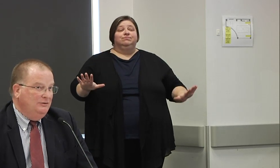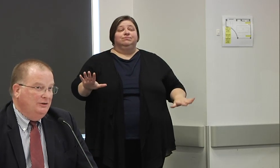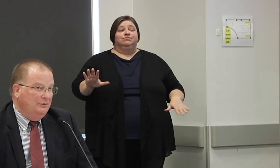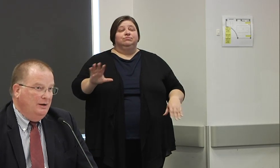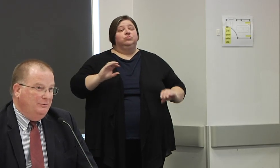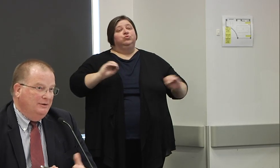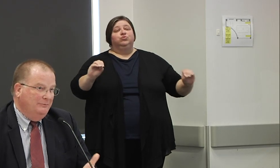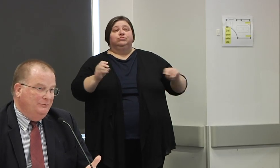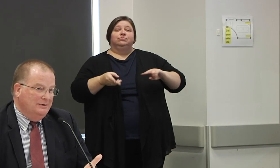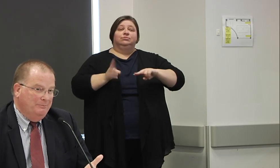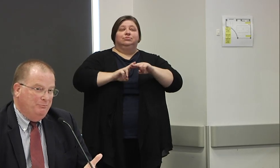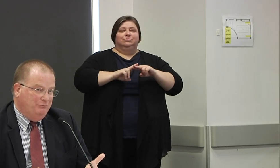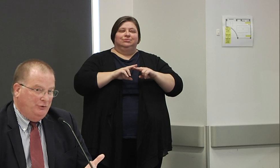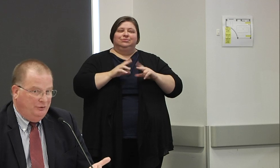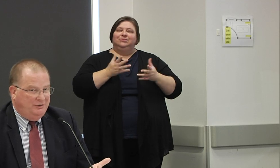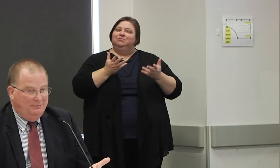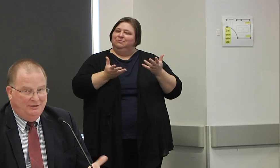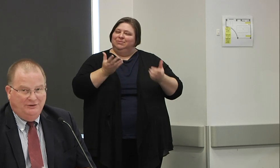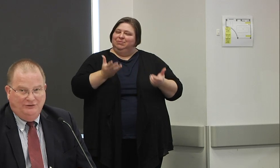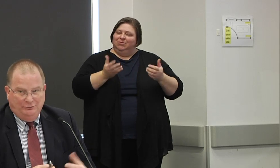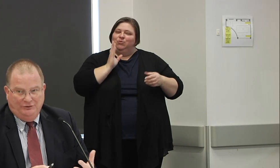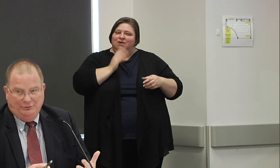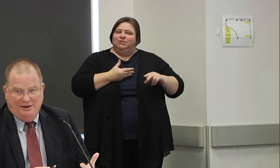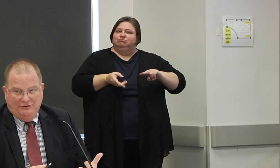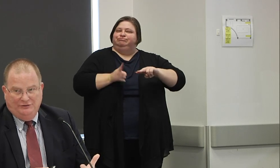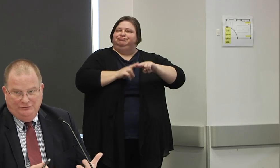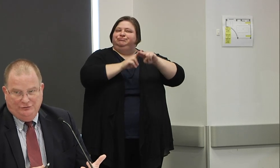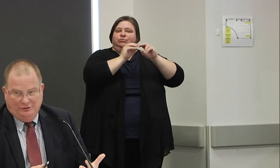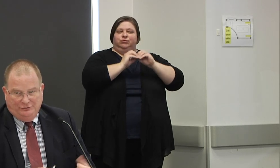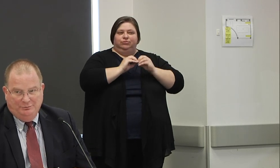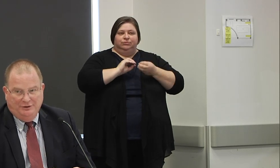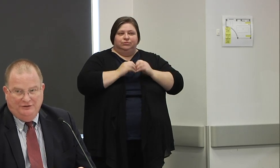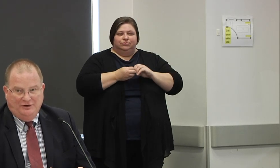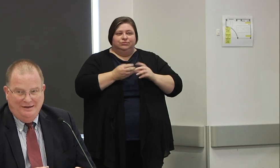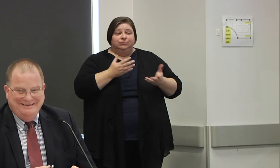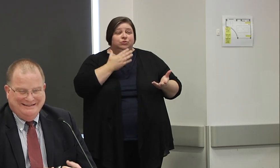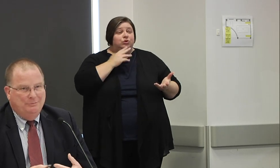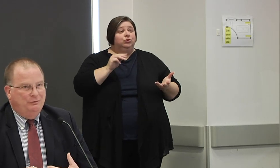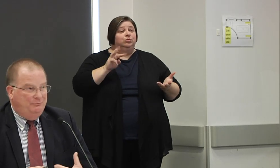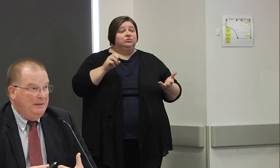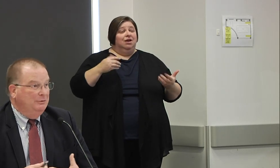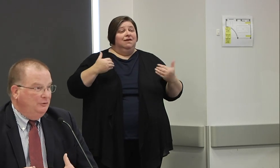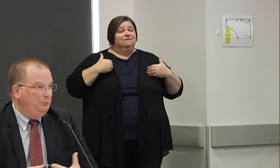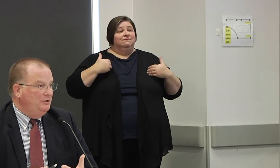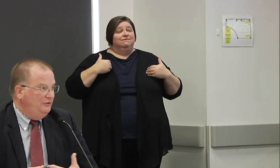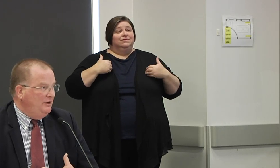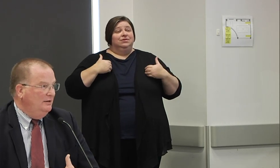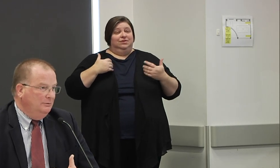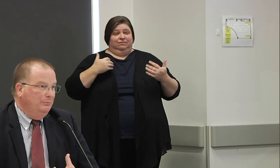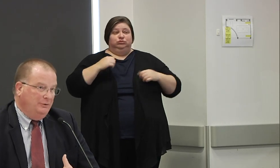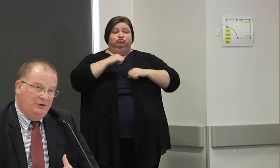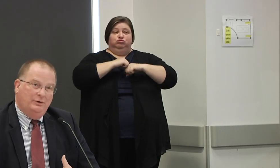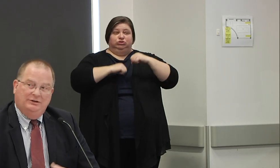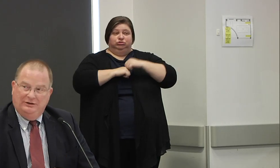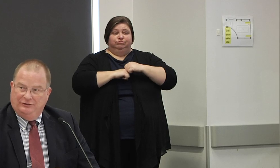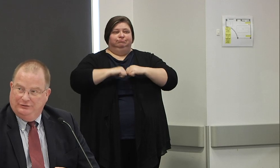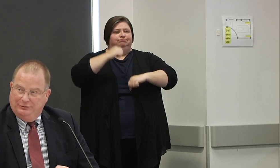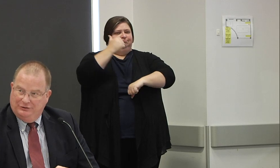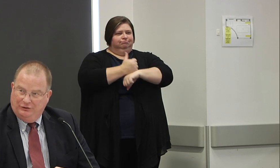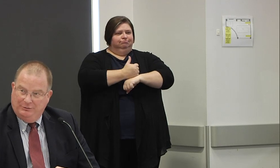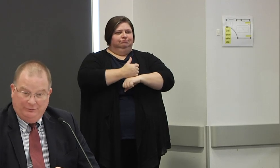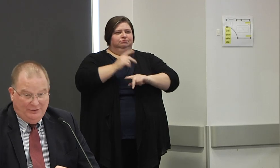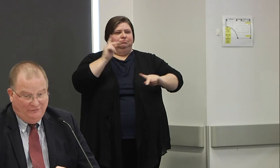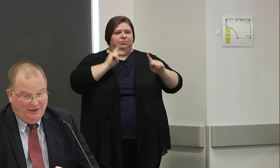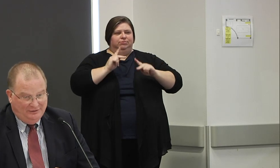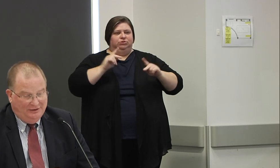to go up. The good thing about this is once we have this infrastructure in place, the number of people is pretty scalable pretty quickly. And so if we determine